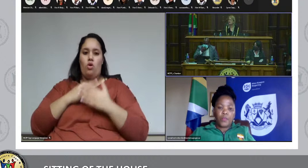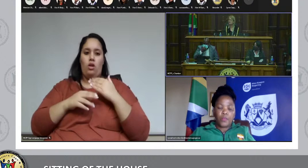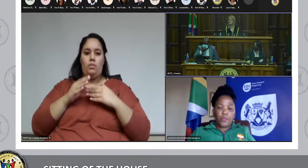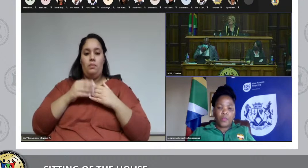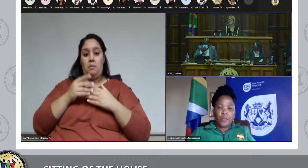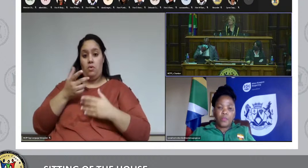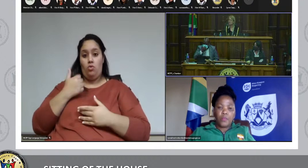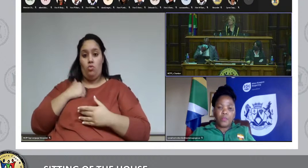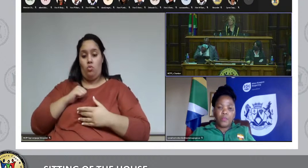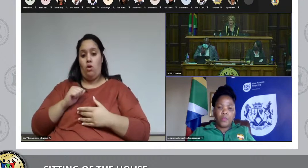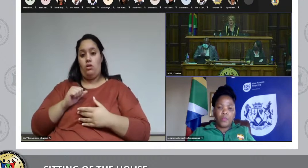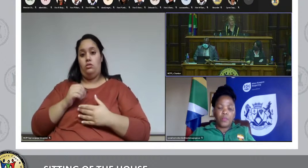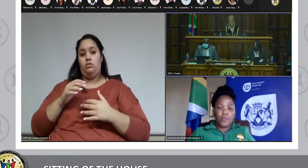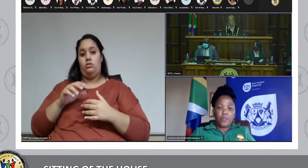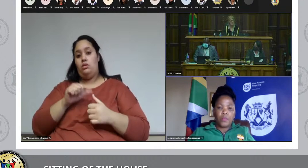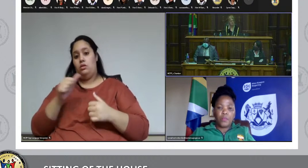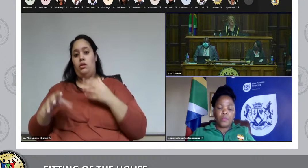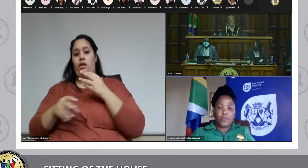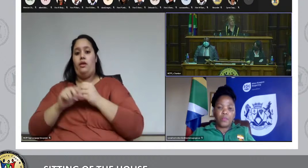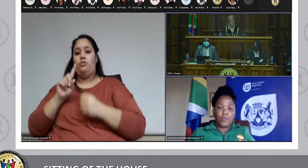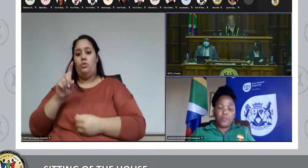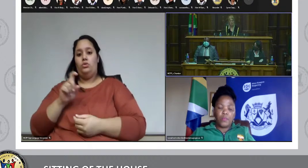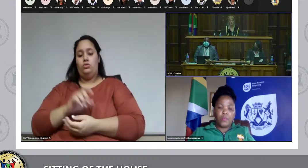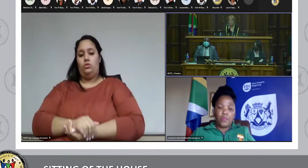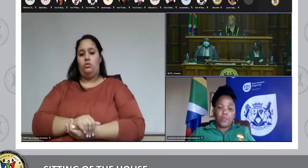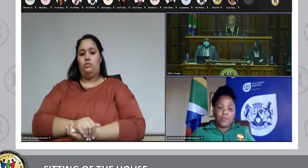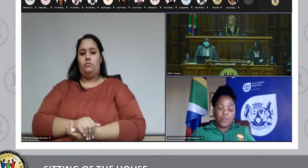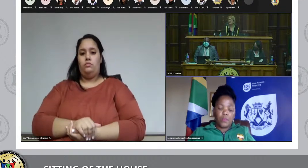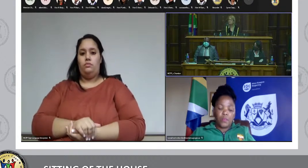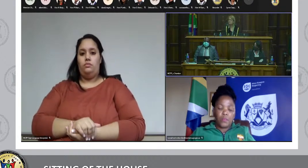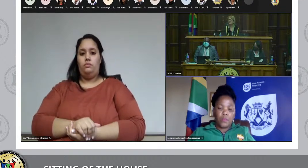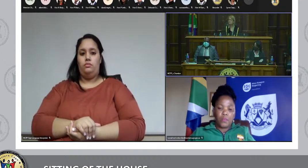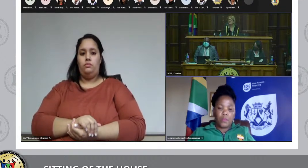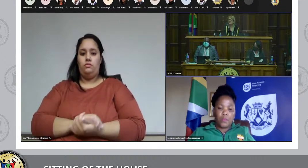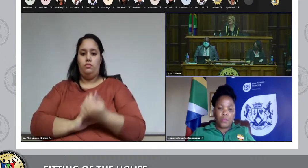like to pose another question? Follow up?